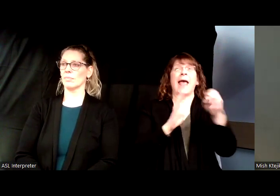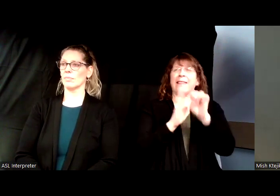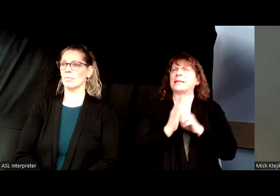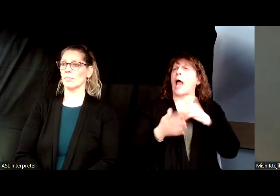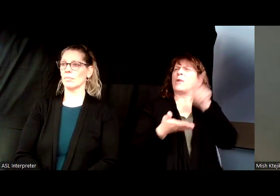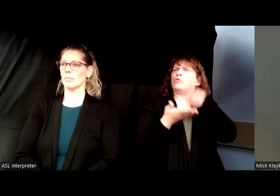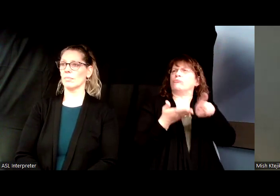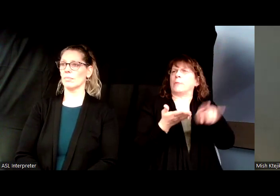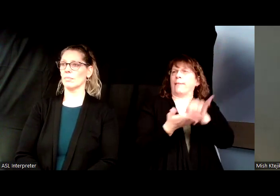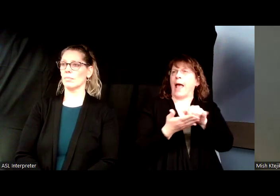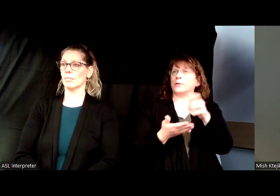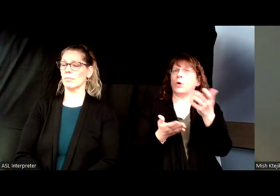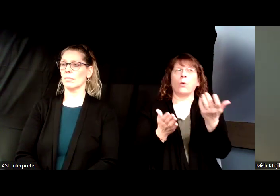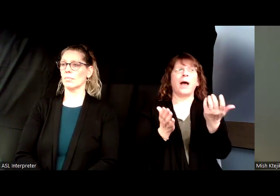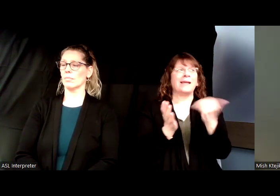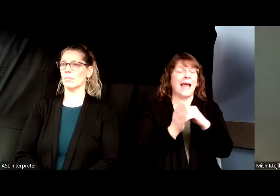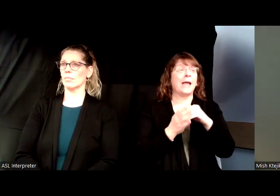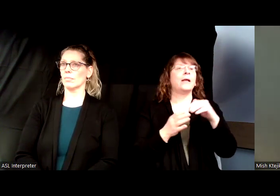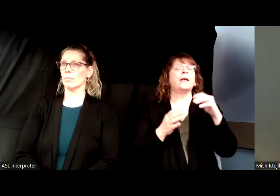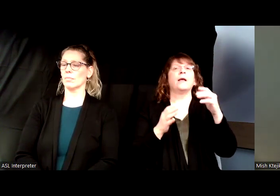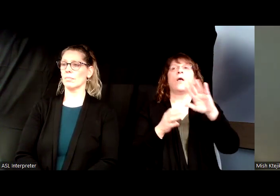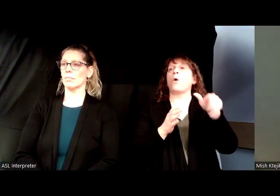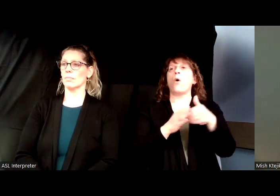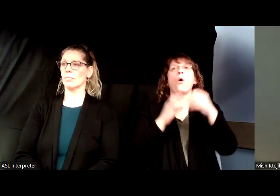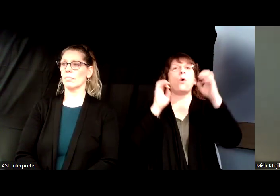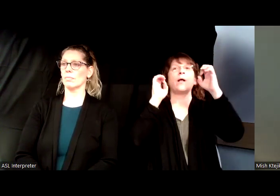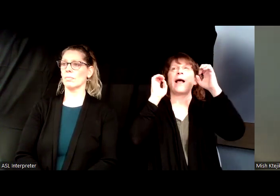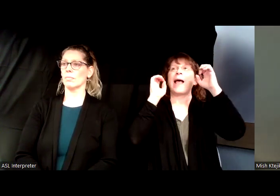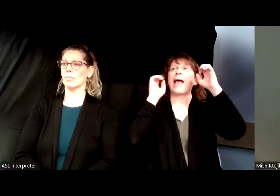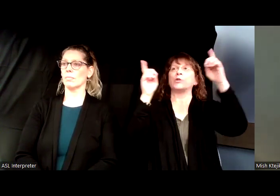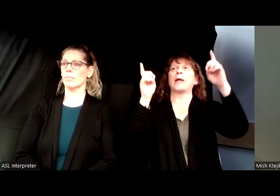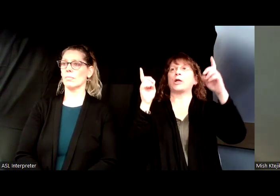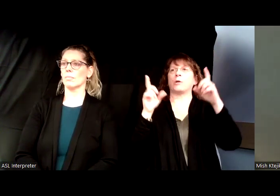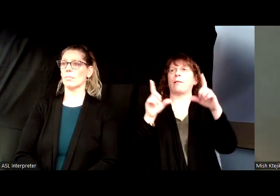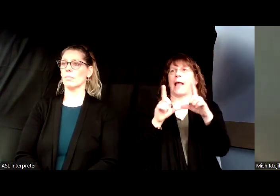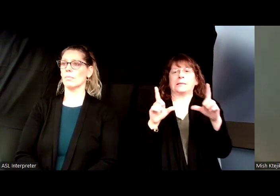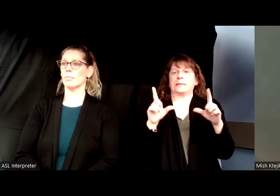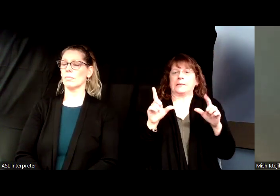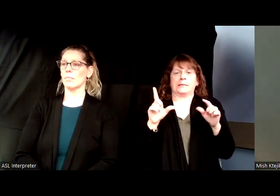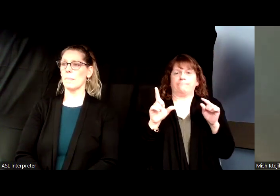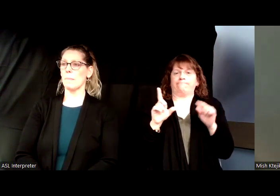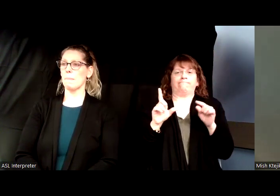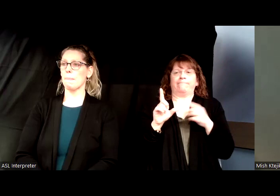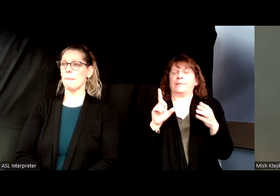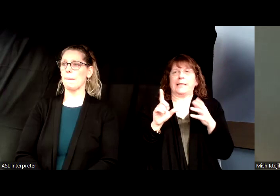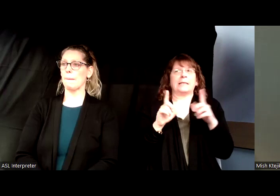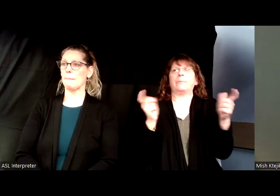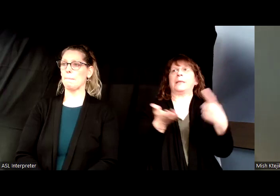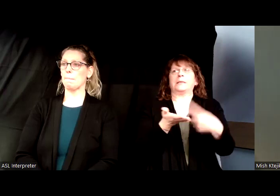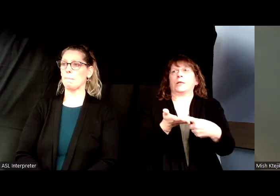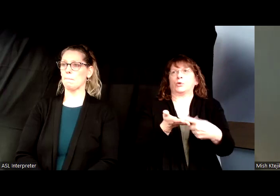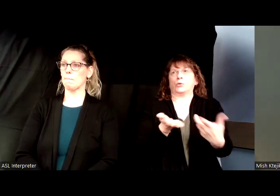It included ethics. I think I had to check that again. Like all the educational